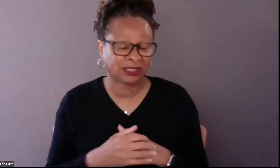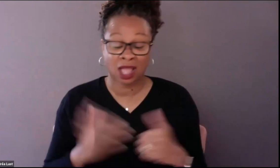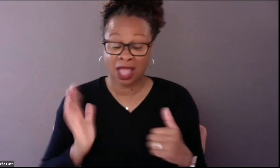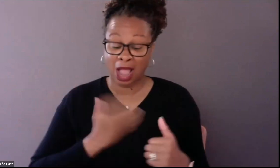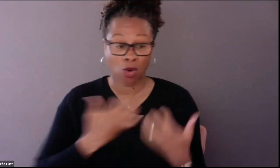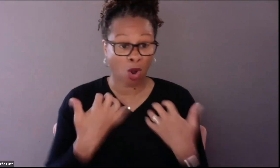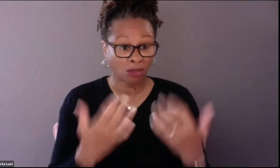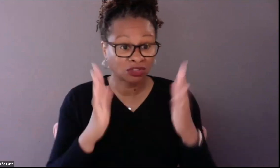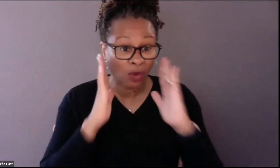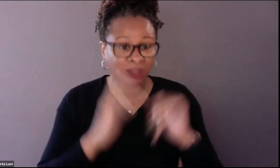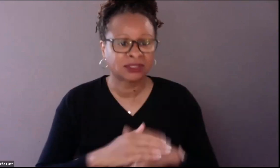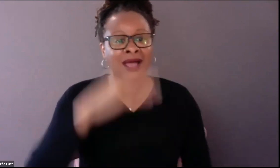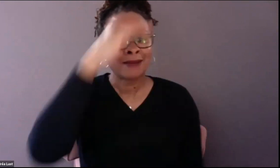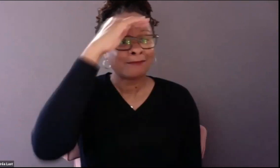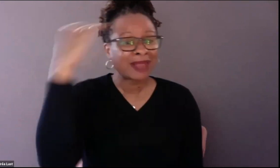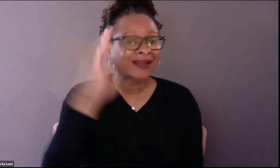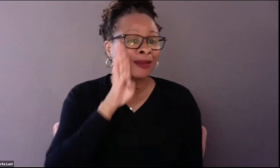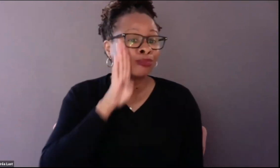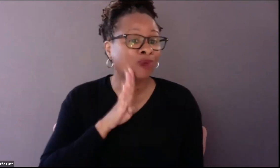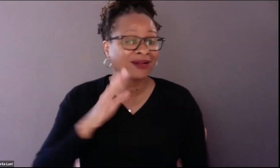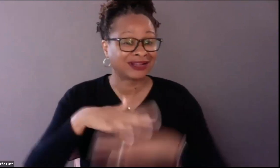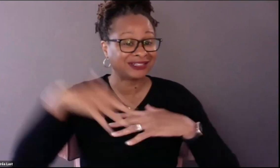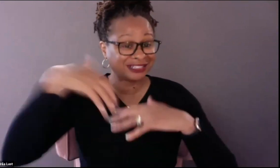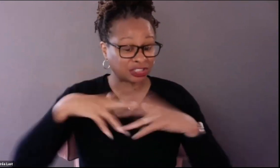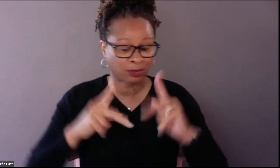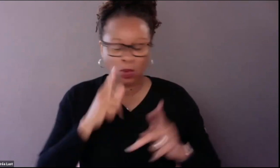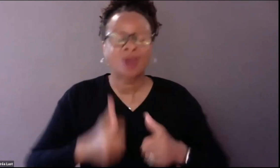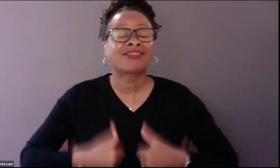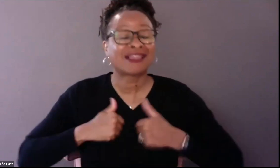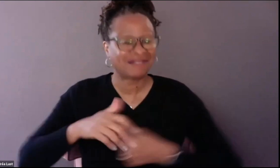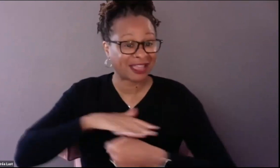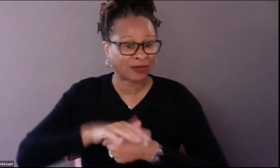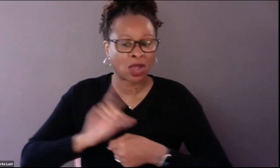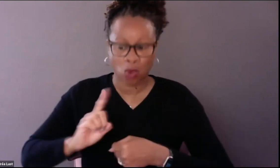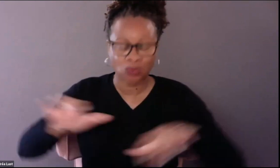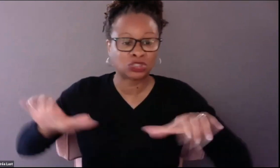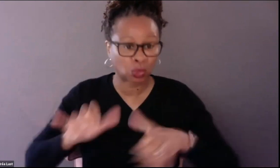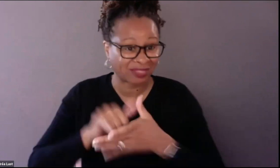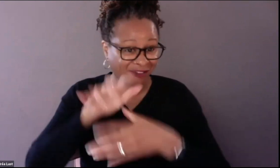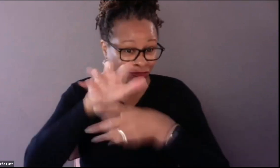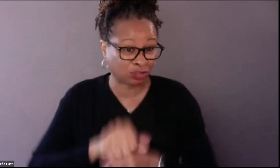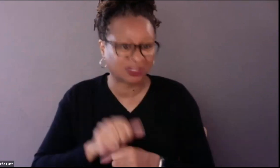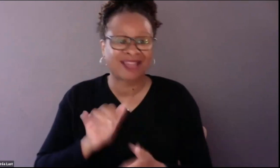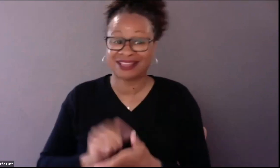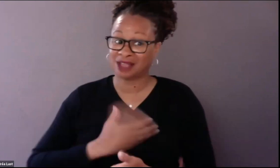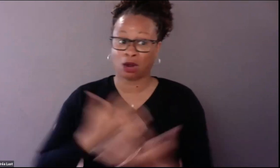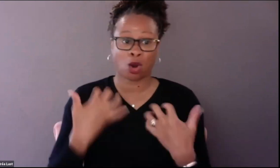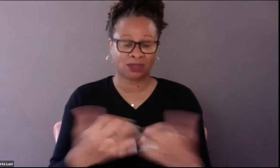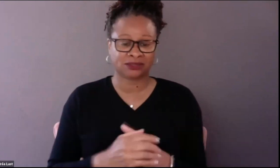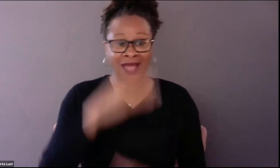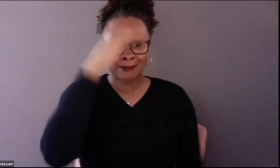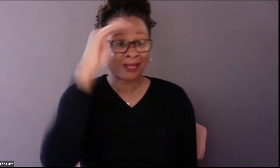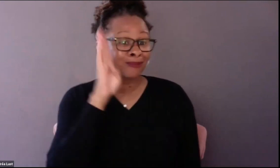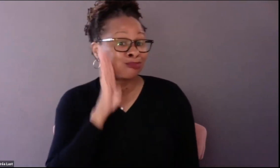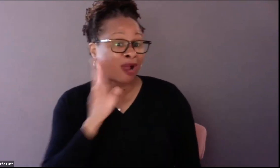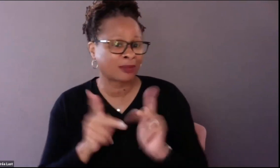indigenous people who live in the neighborhood where we're implementing the rituals. That's our audience. Black and brown people